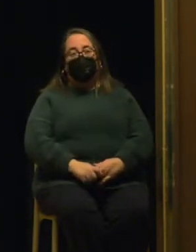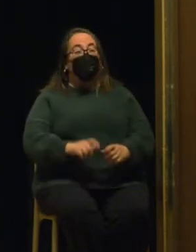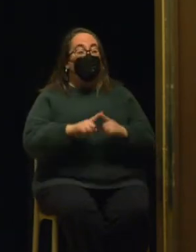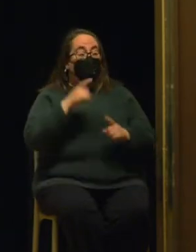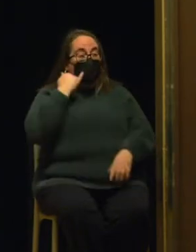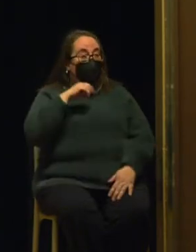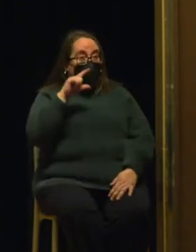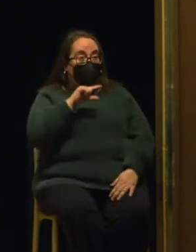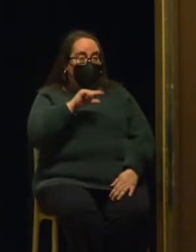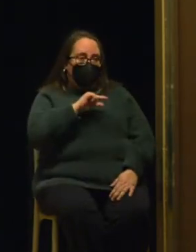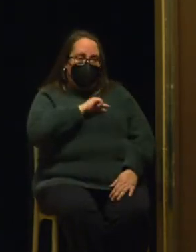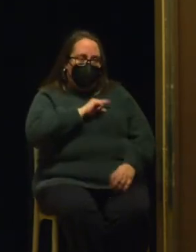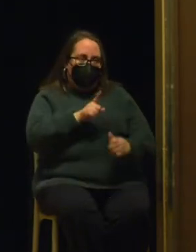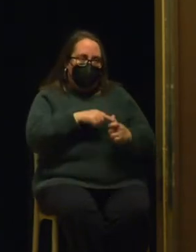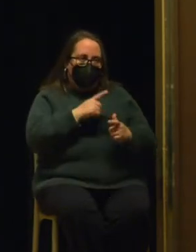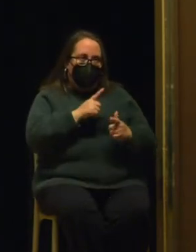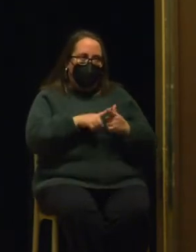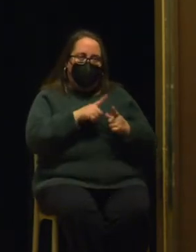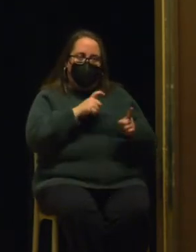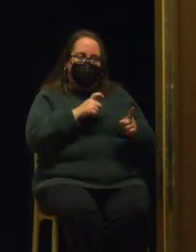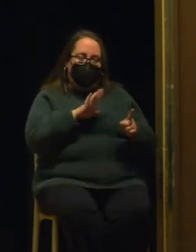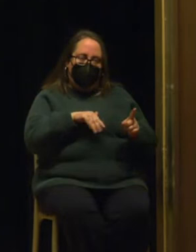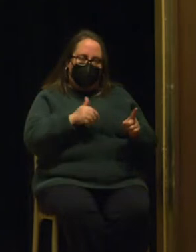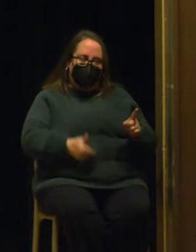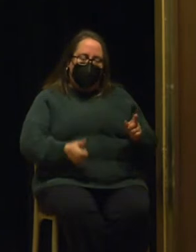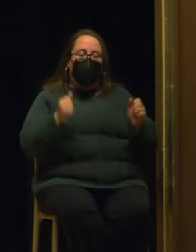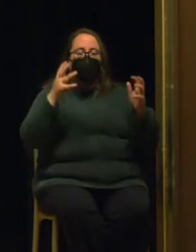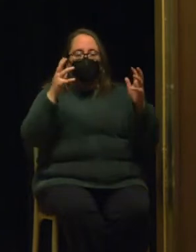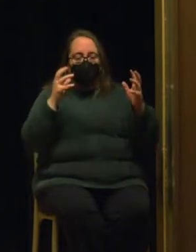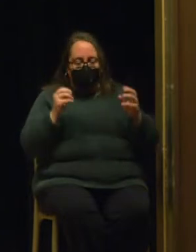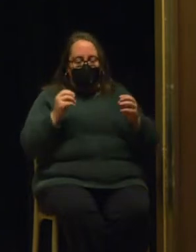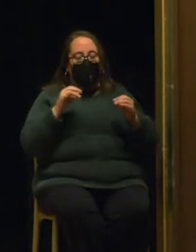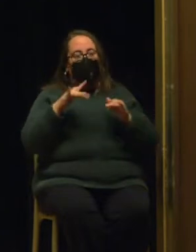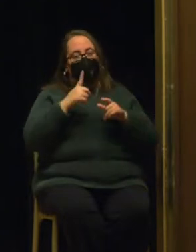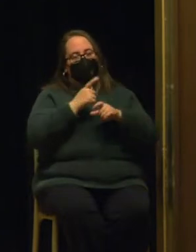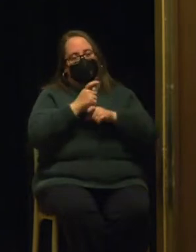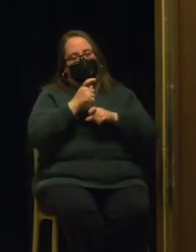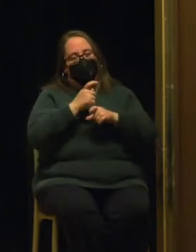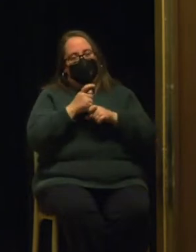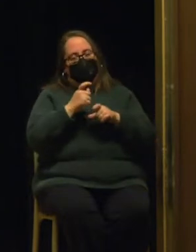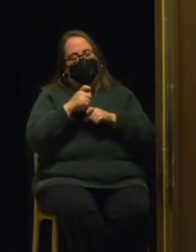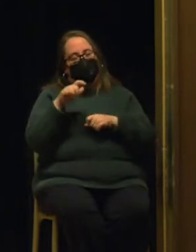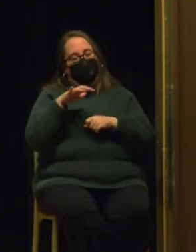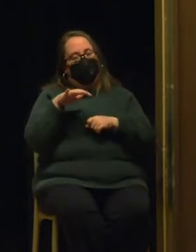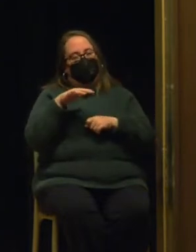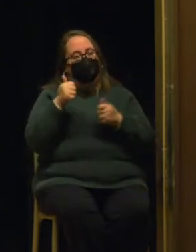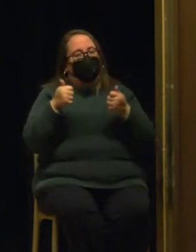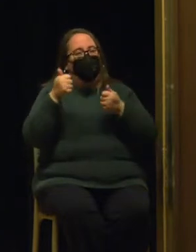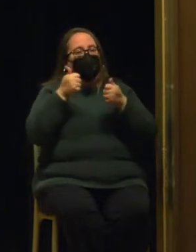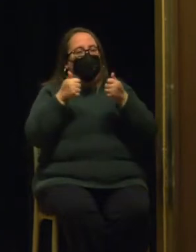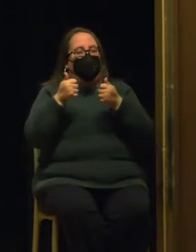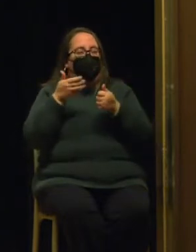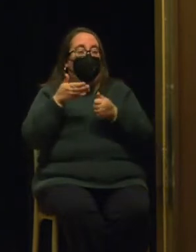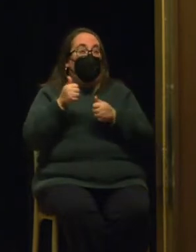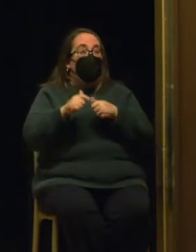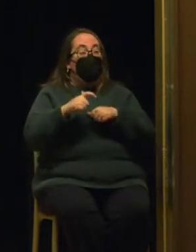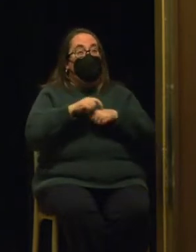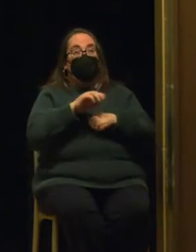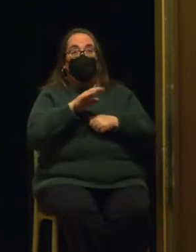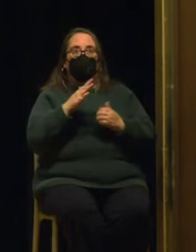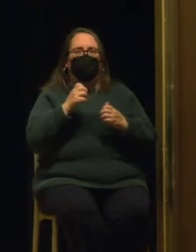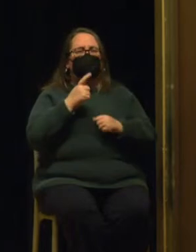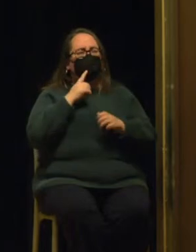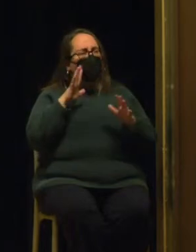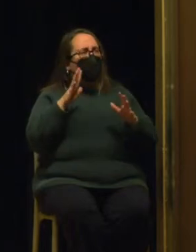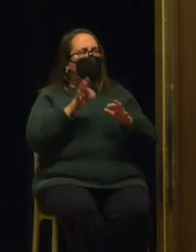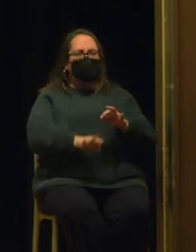quality, you know, he would have been totally beside himself. Mm-hmm. So that was a joke among the executives there. Whenever he wanted something done, he would